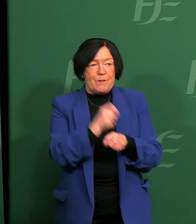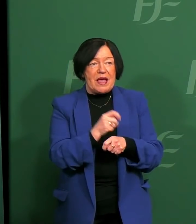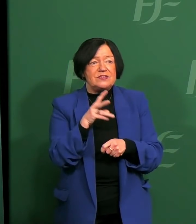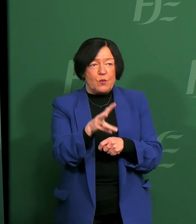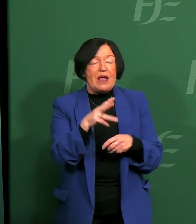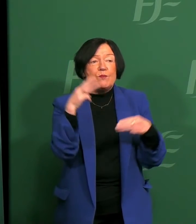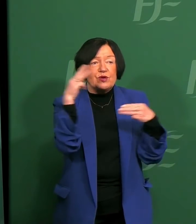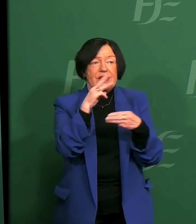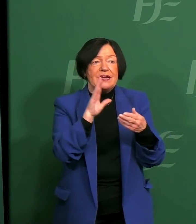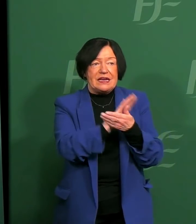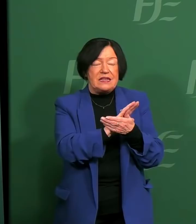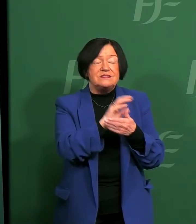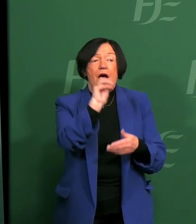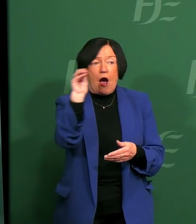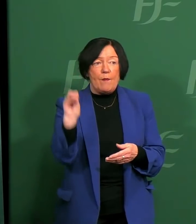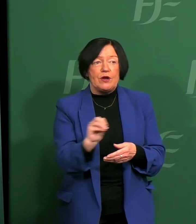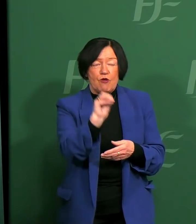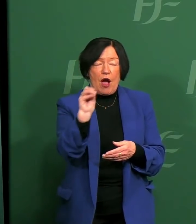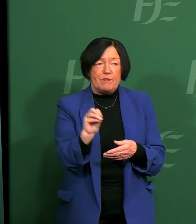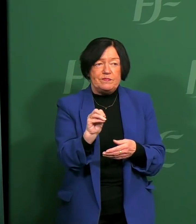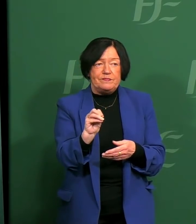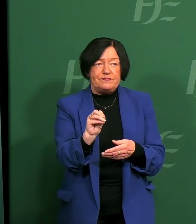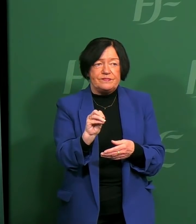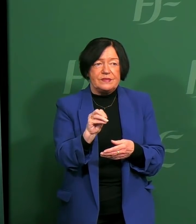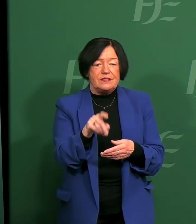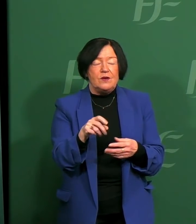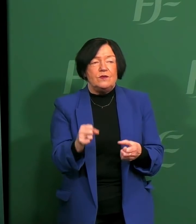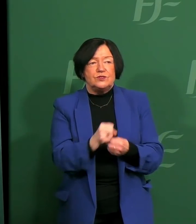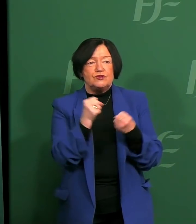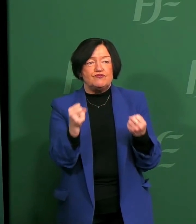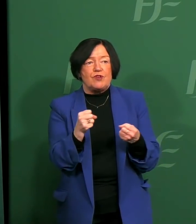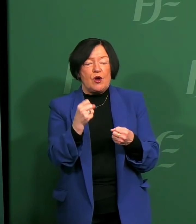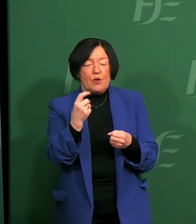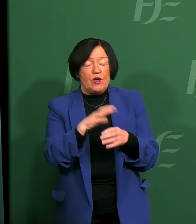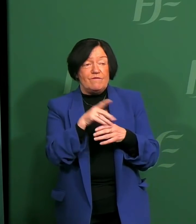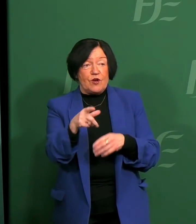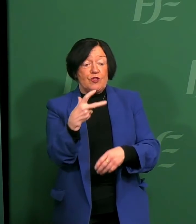of protection against Omicron. And there was a very strong case